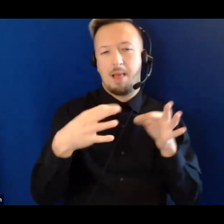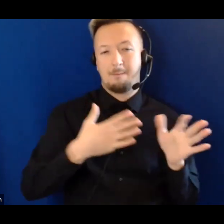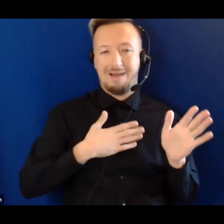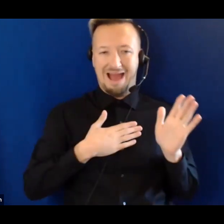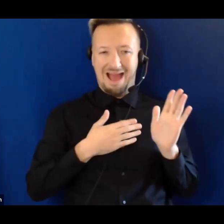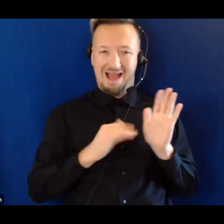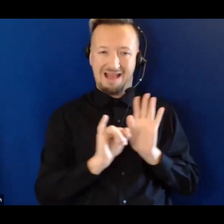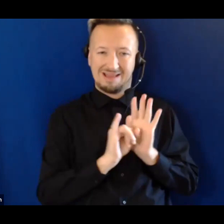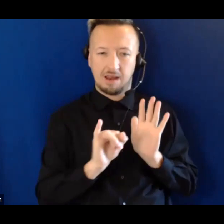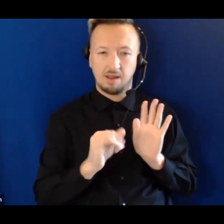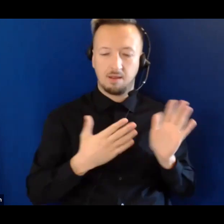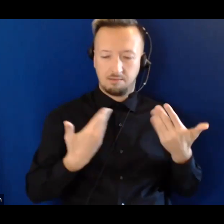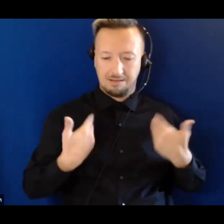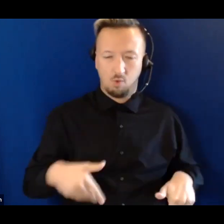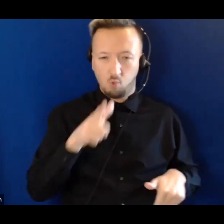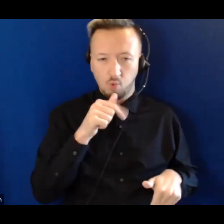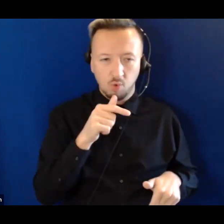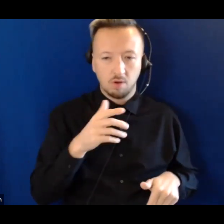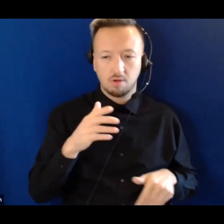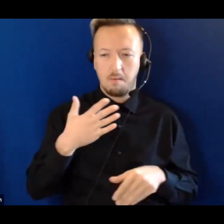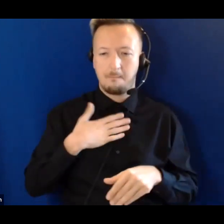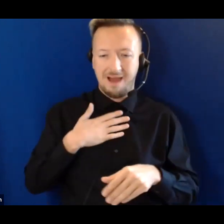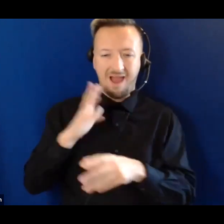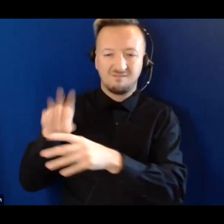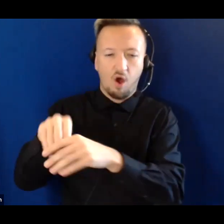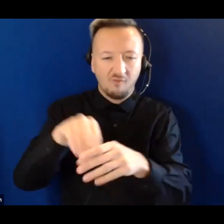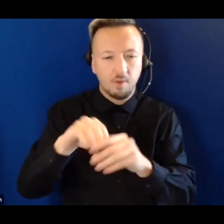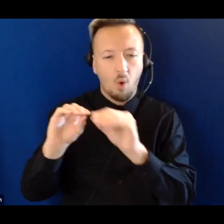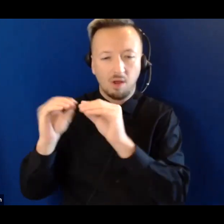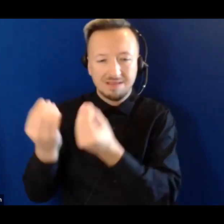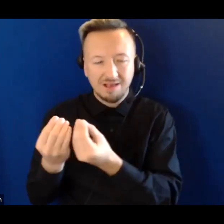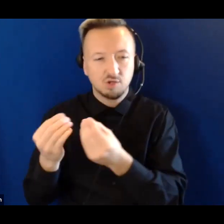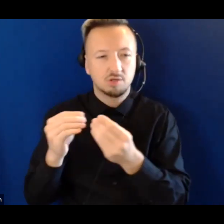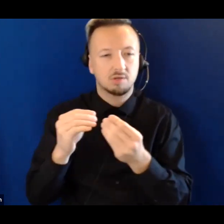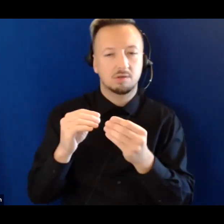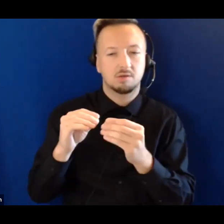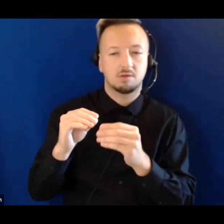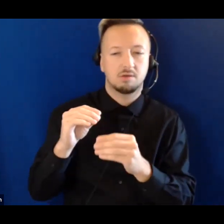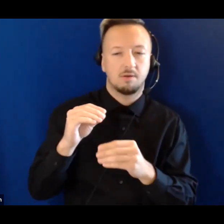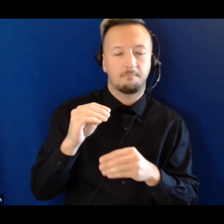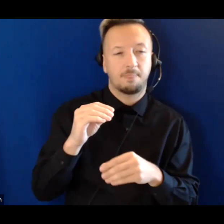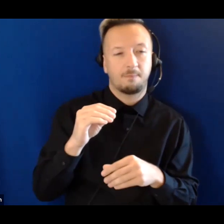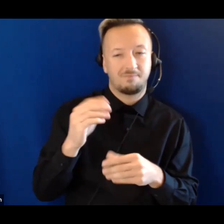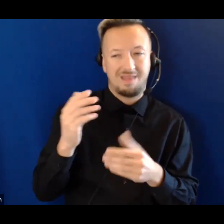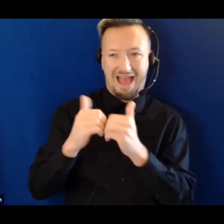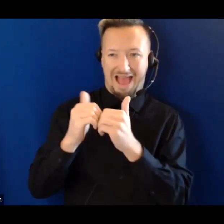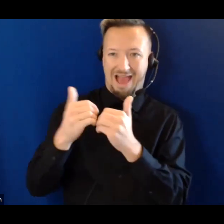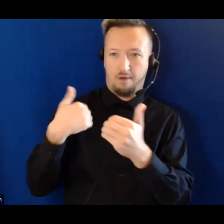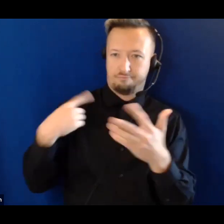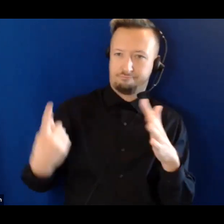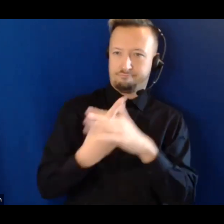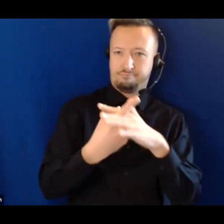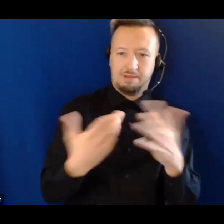gotten into different organizations or different movements, and then essentially how I came here to speak with you all as a